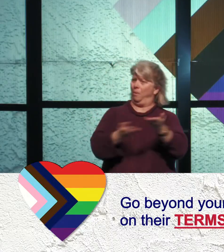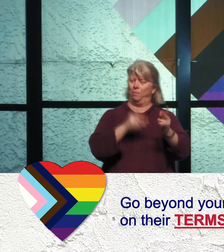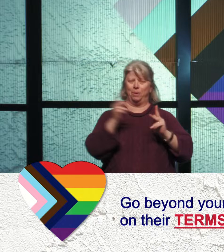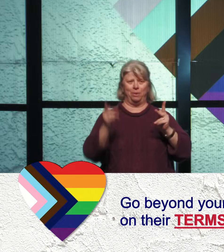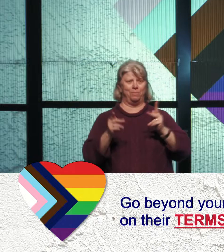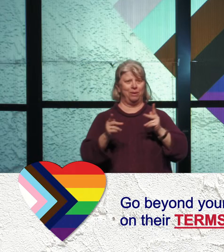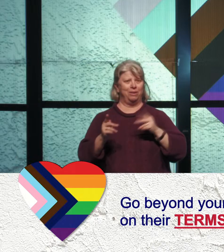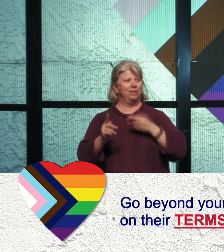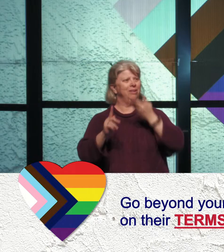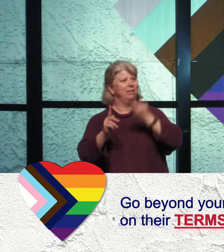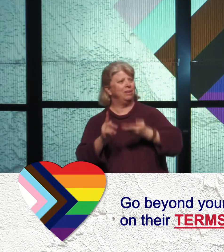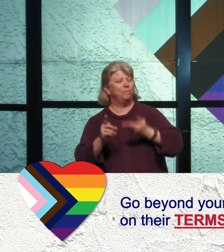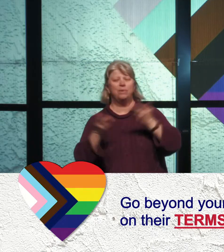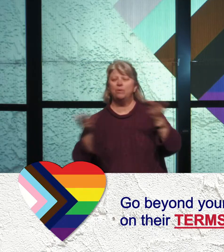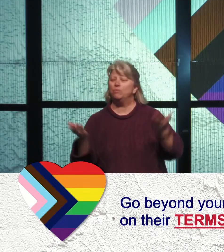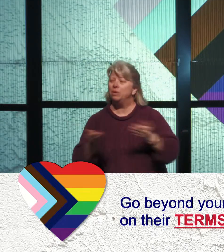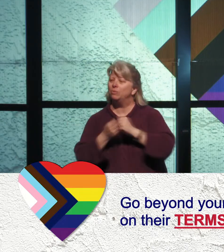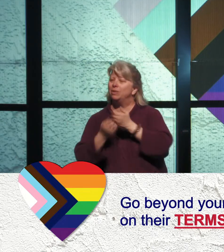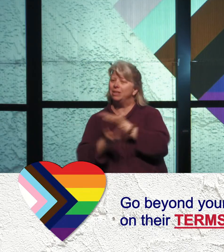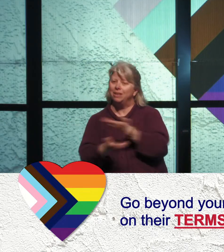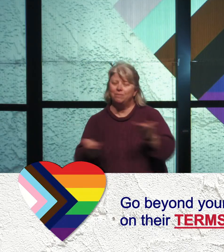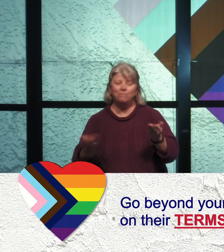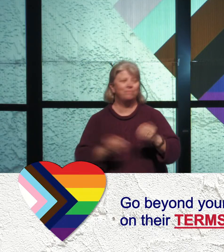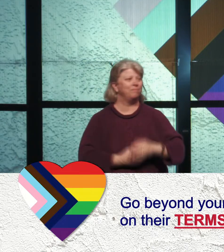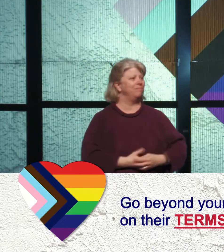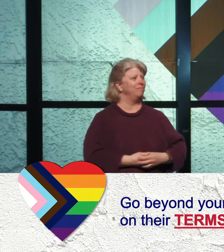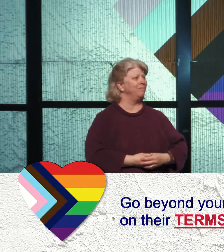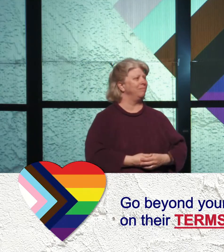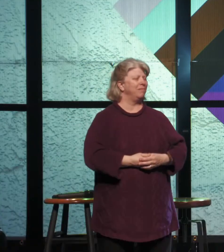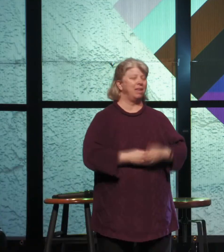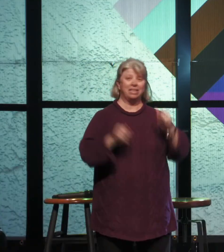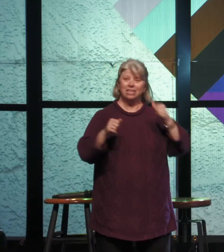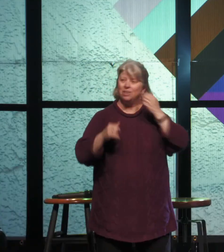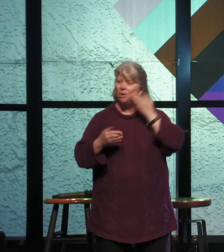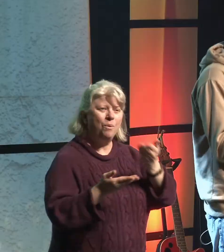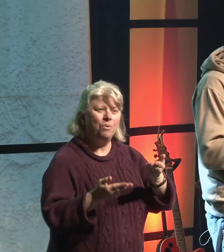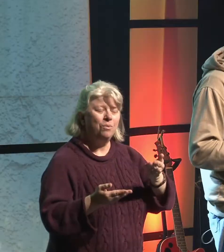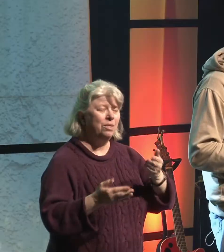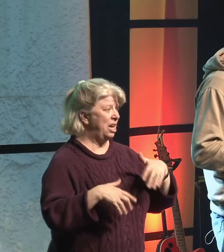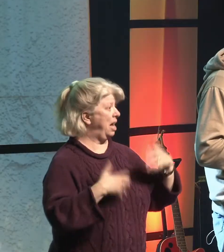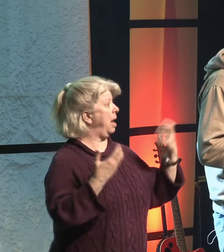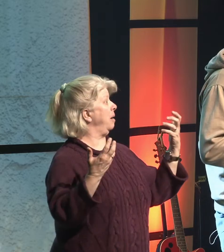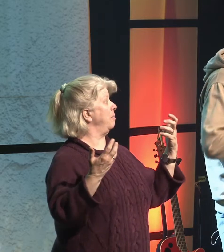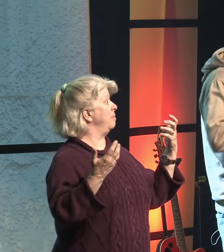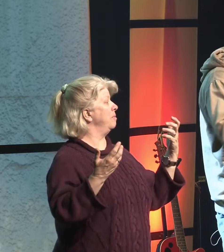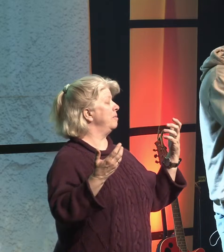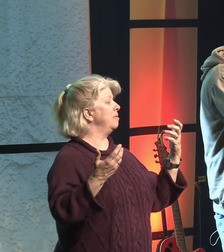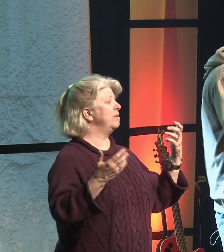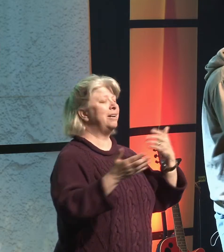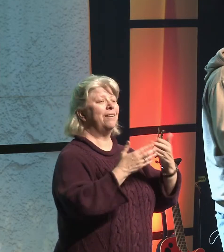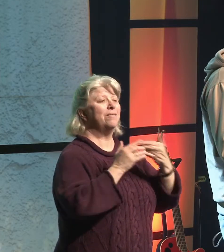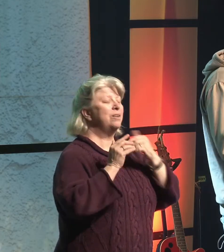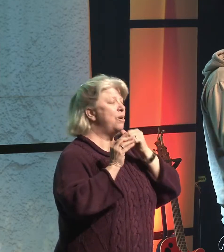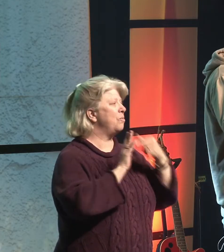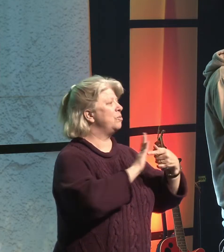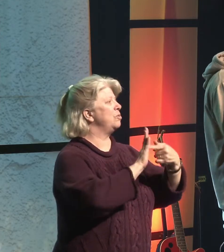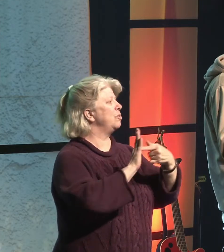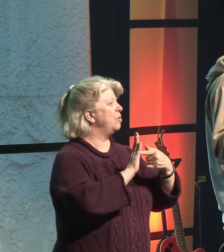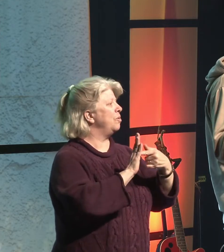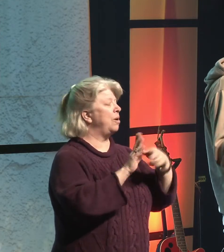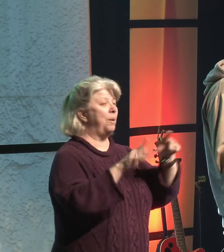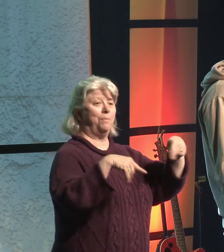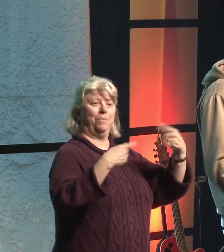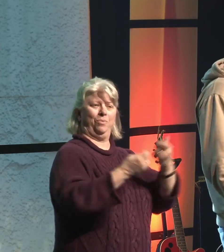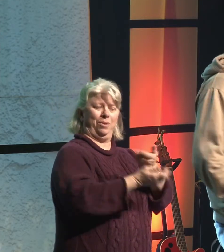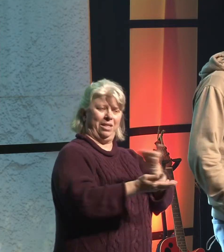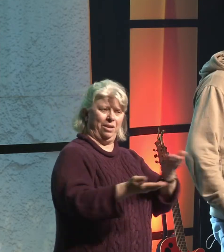own terms, to be present with them, right? I can know that a person is angry, right? Even if they don't show it, because I've just been with